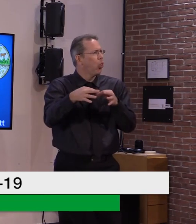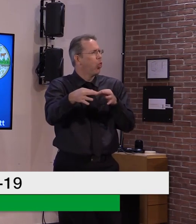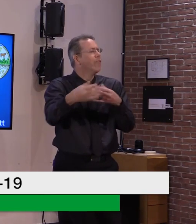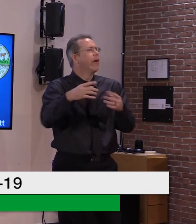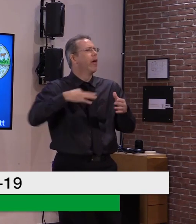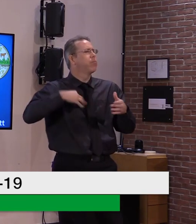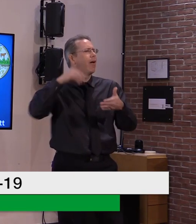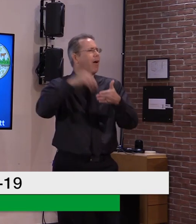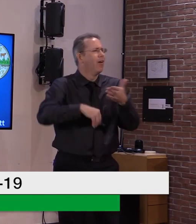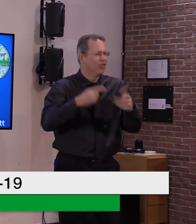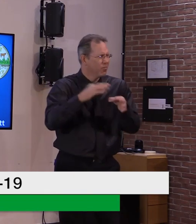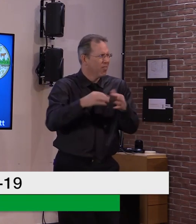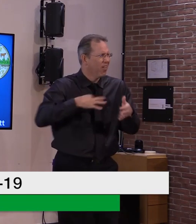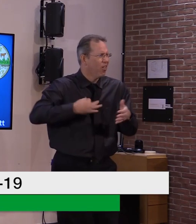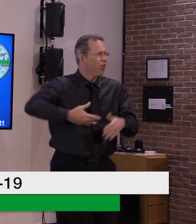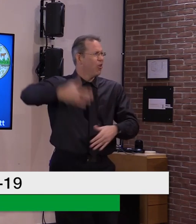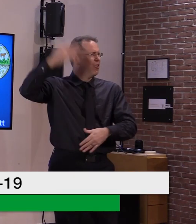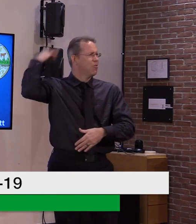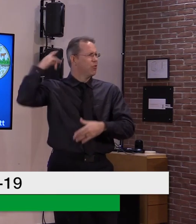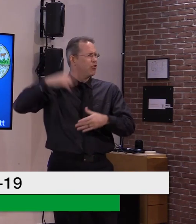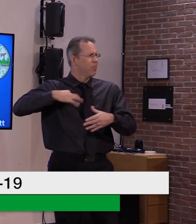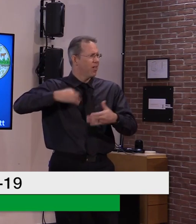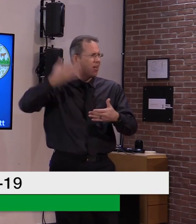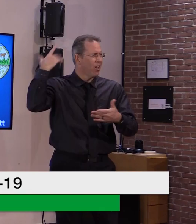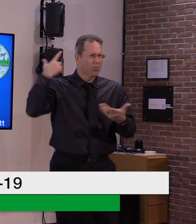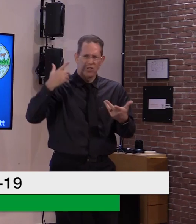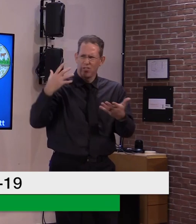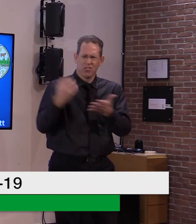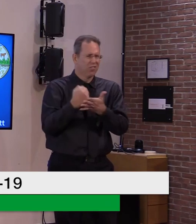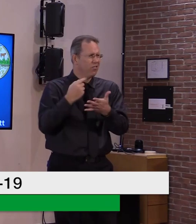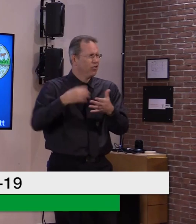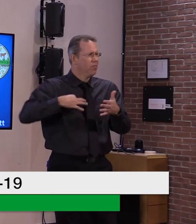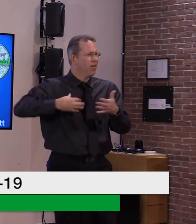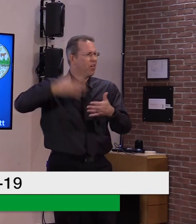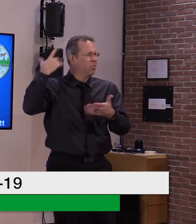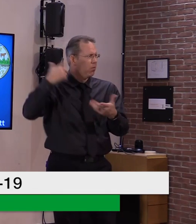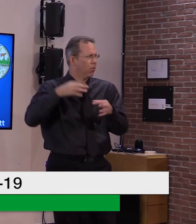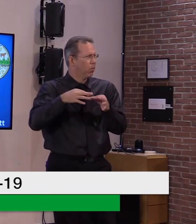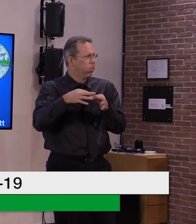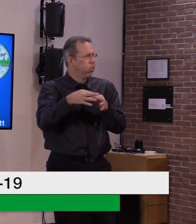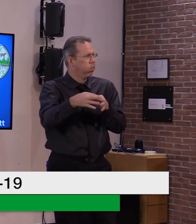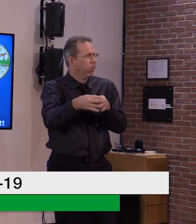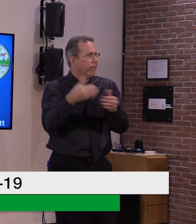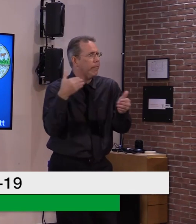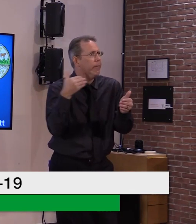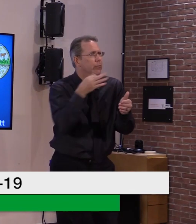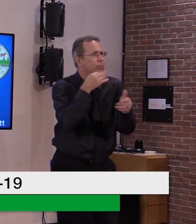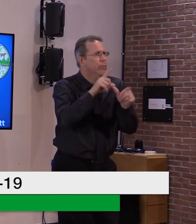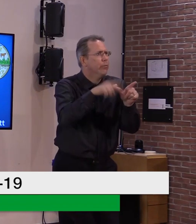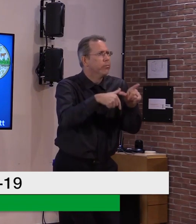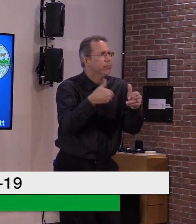hopefully we don't have to have these uh programs in the future keith but i'll let commissioner pichuck answer